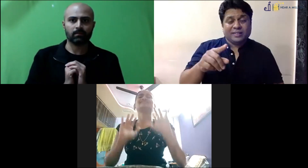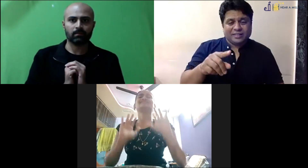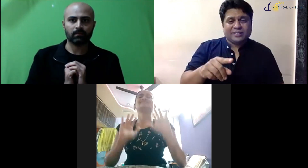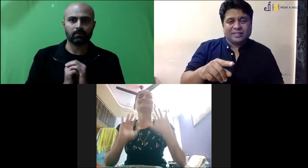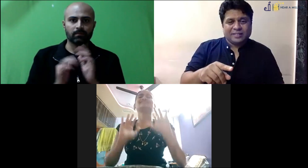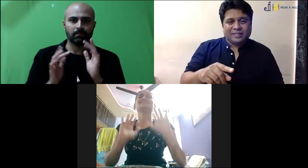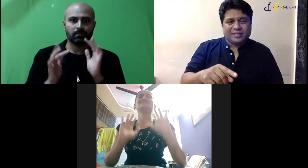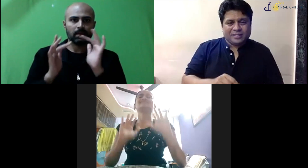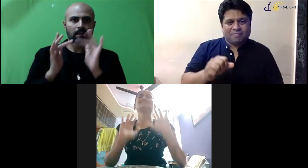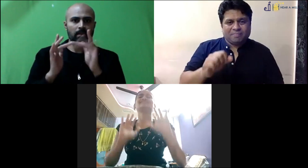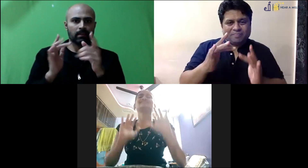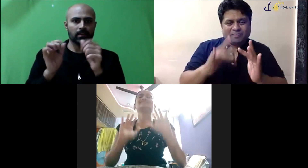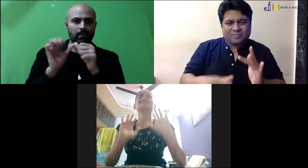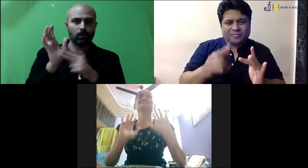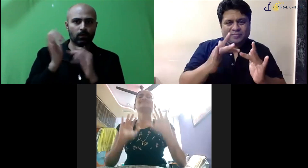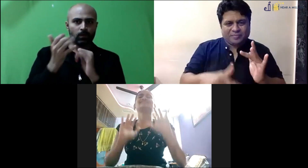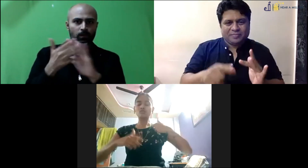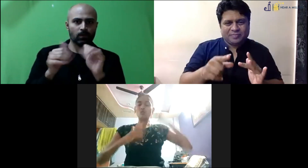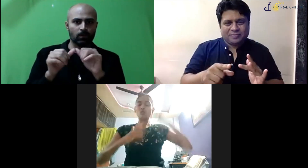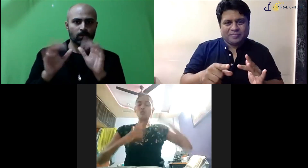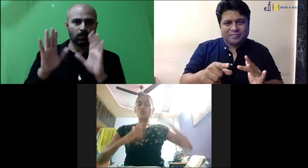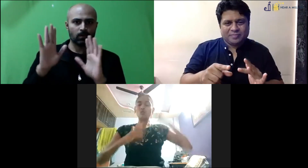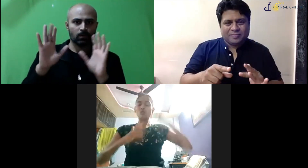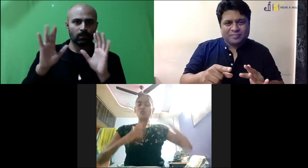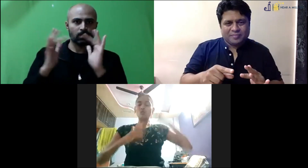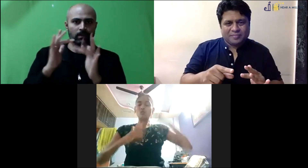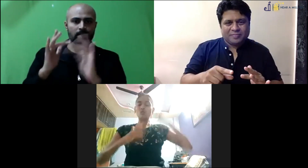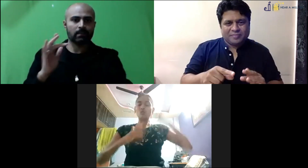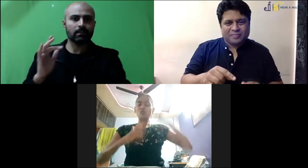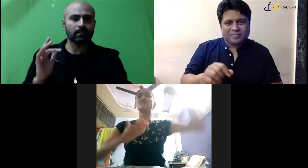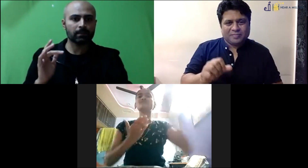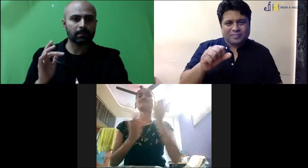yeah, I think there's an internet connection issue.